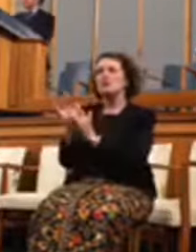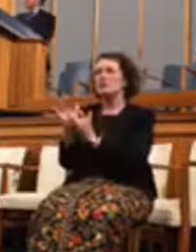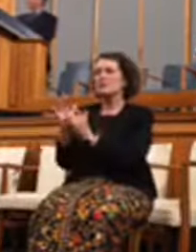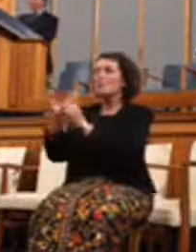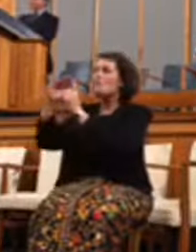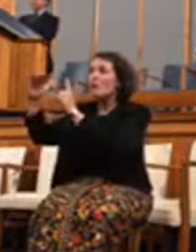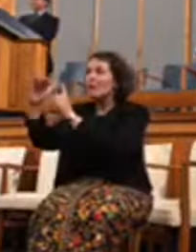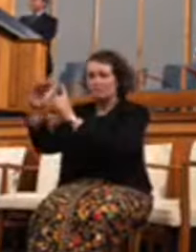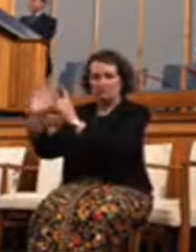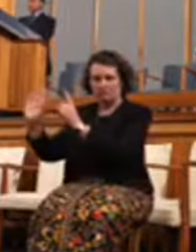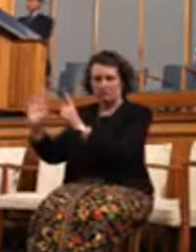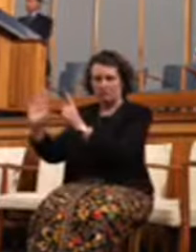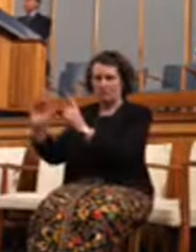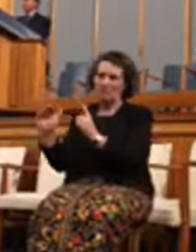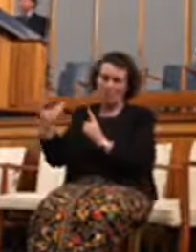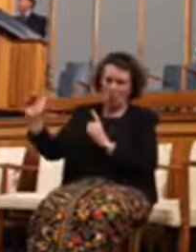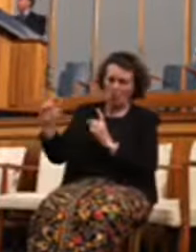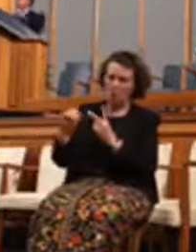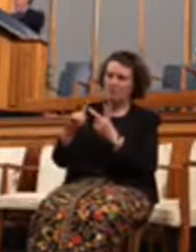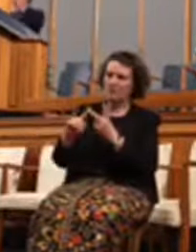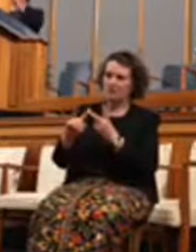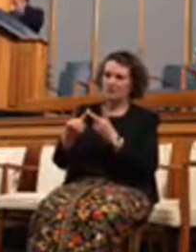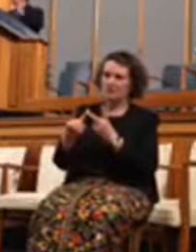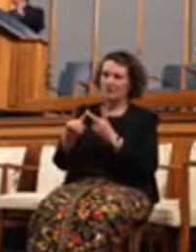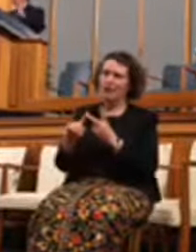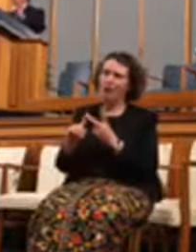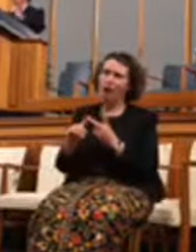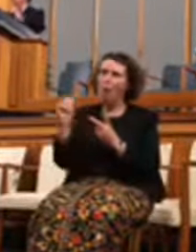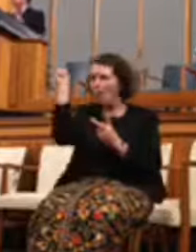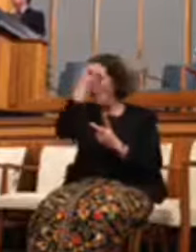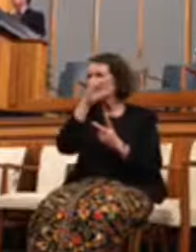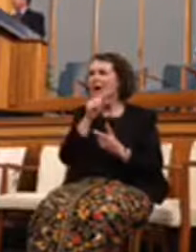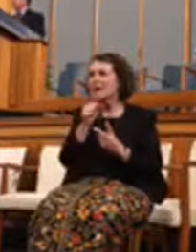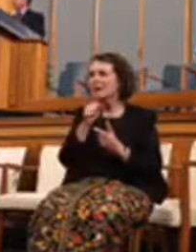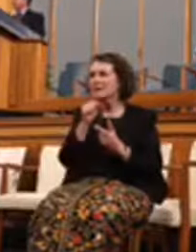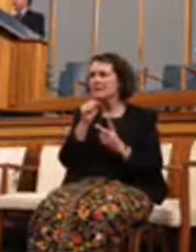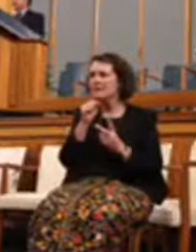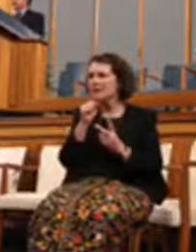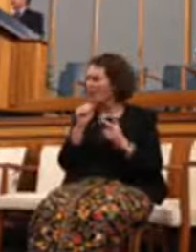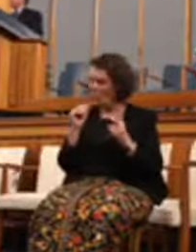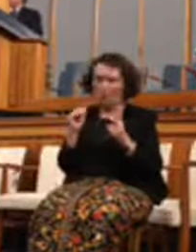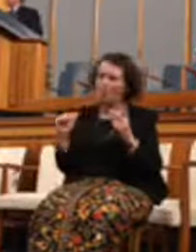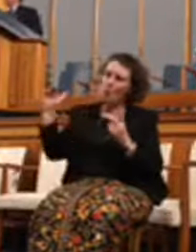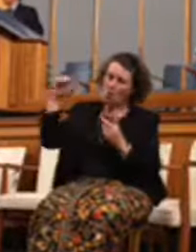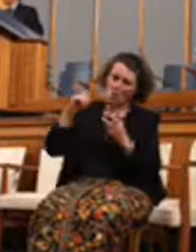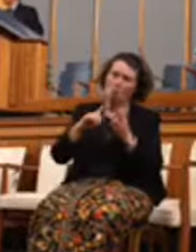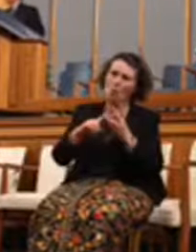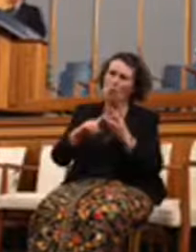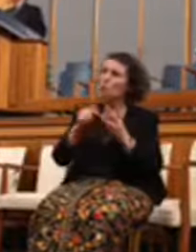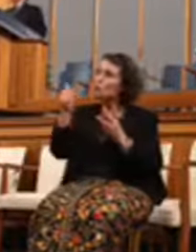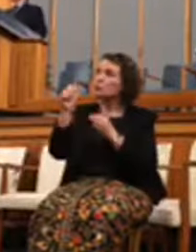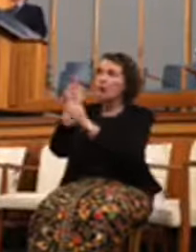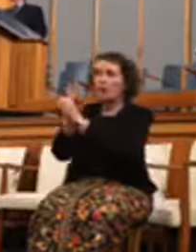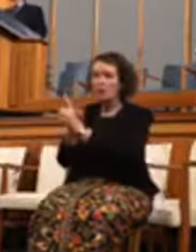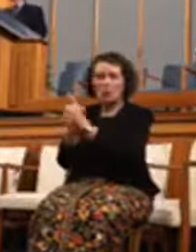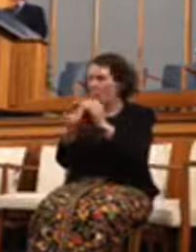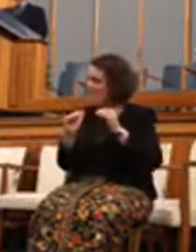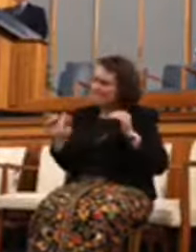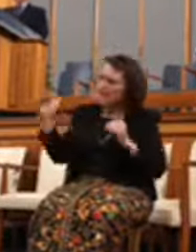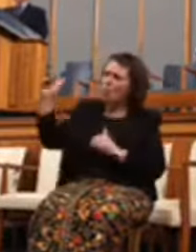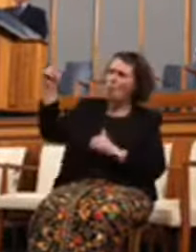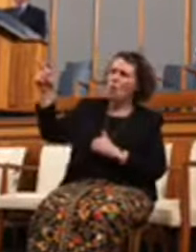philosopher? No. That's too small. A great example? No, no, no. Do you see he's called